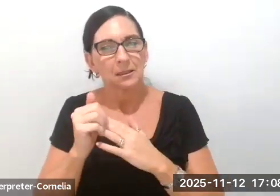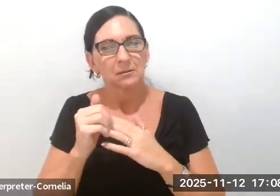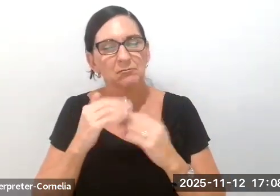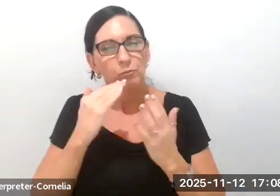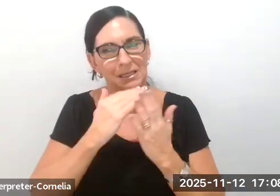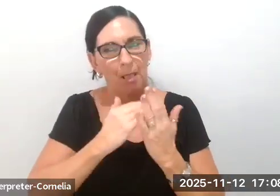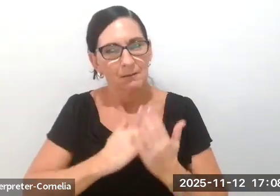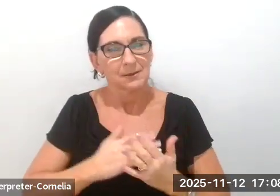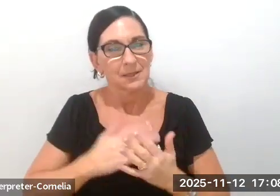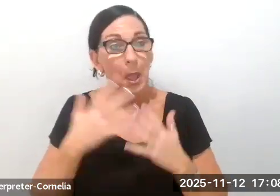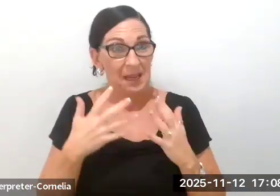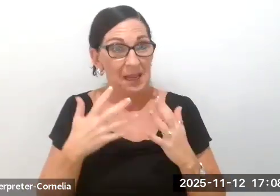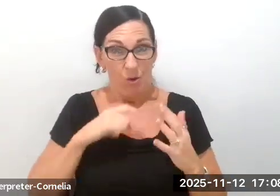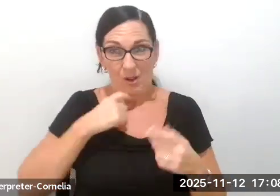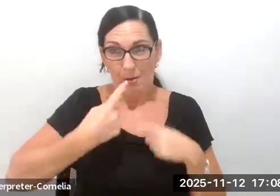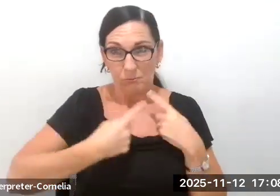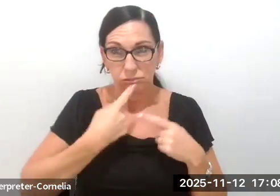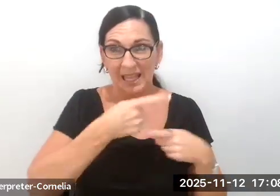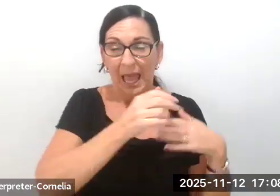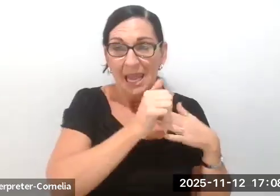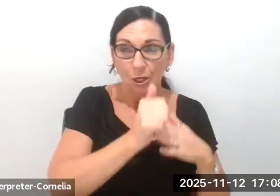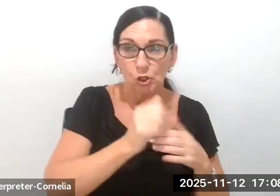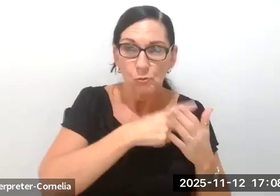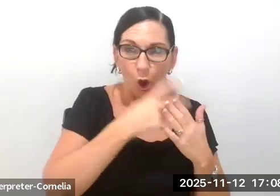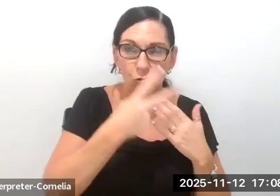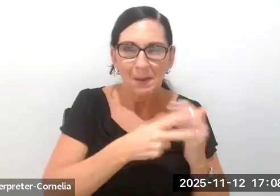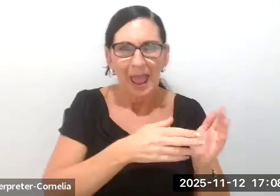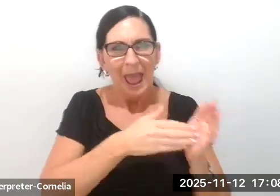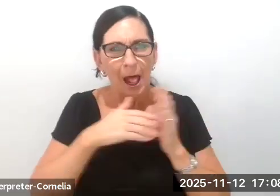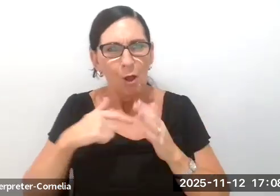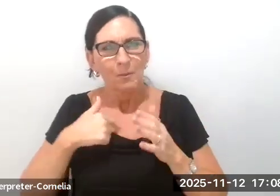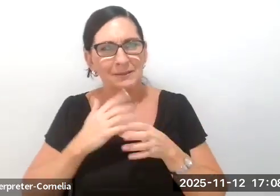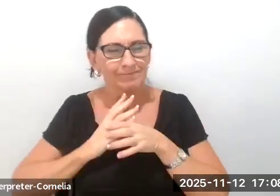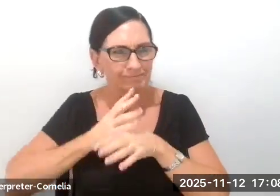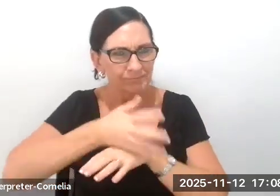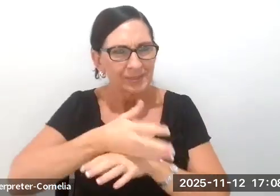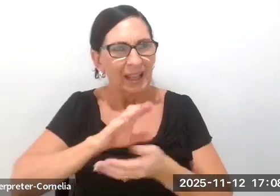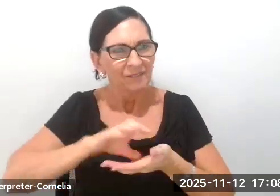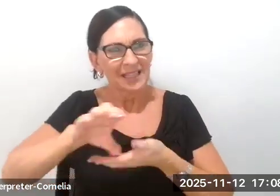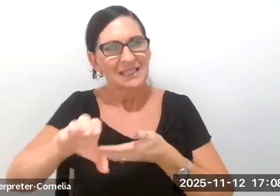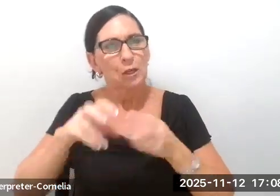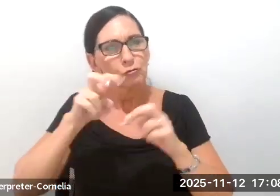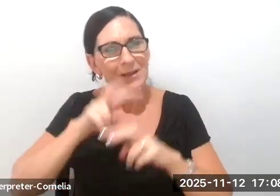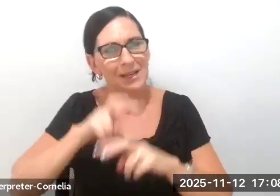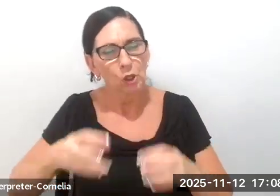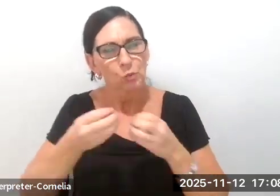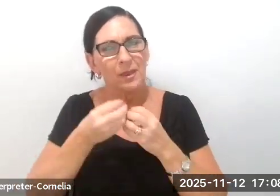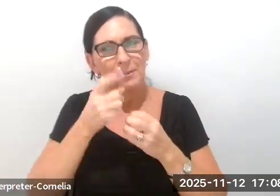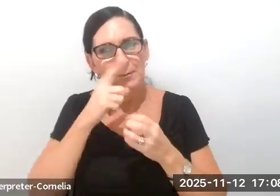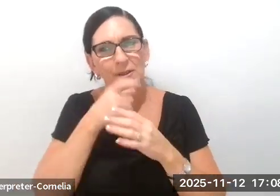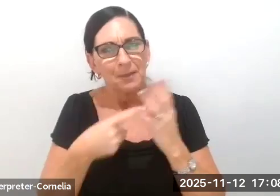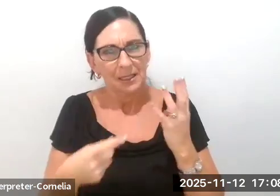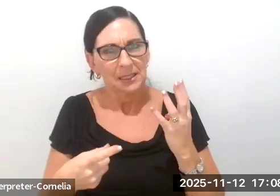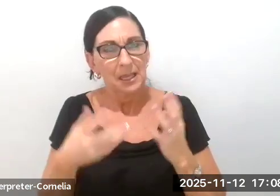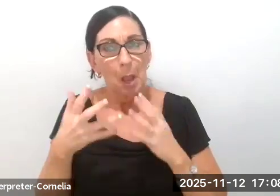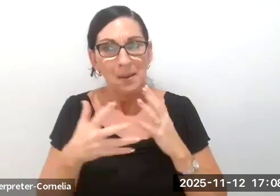the program, the leadership program, links to our efforts to invest in researchers with disability to build high impact